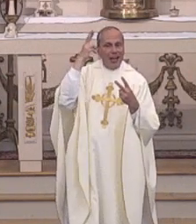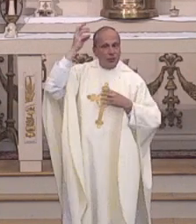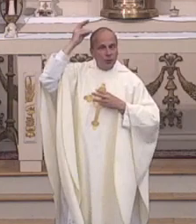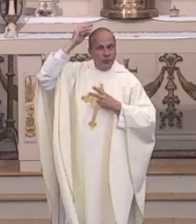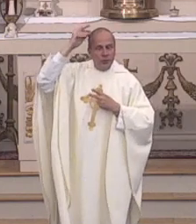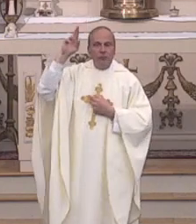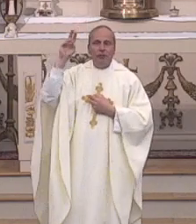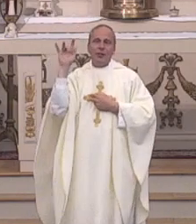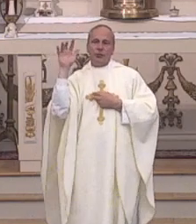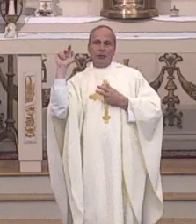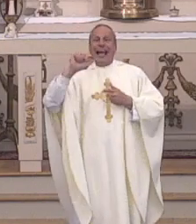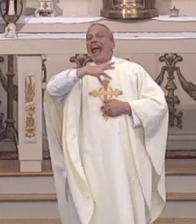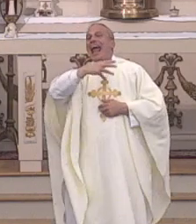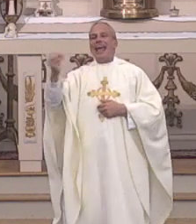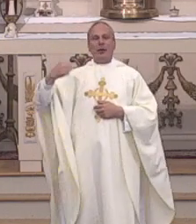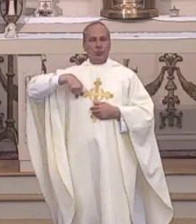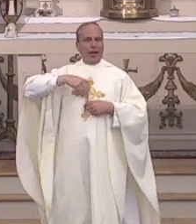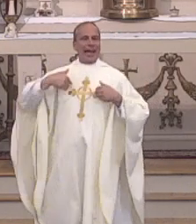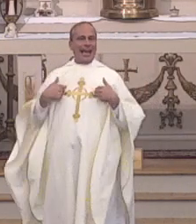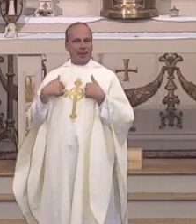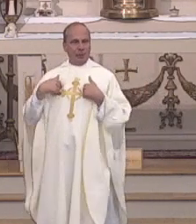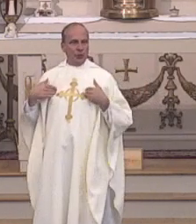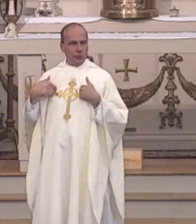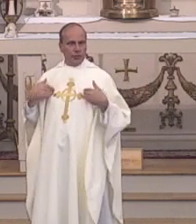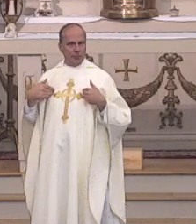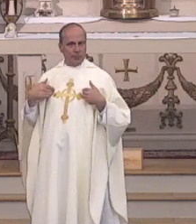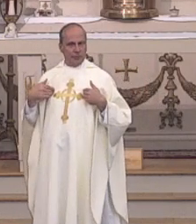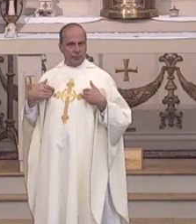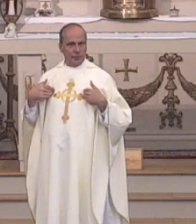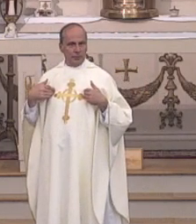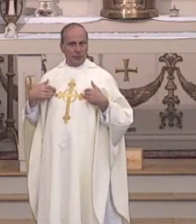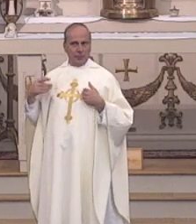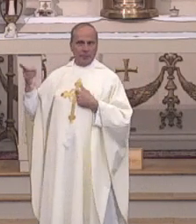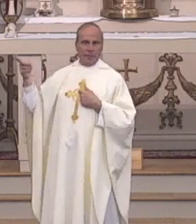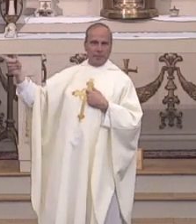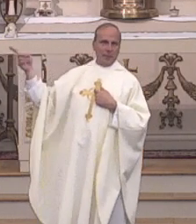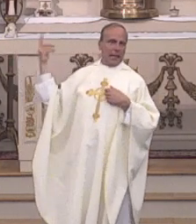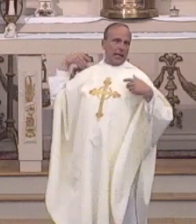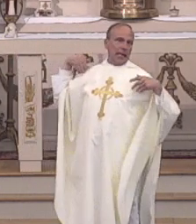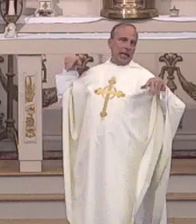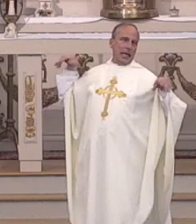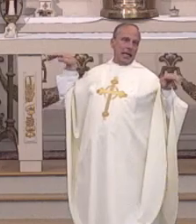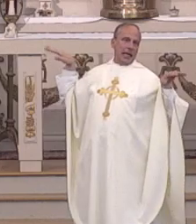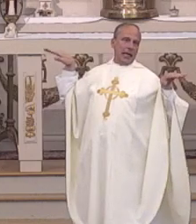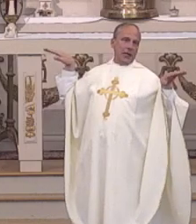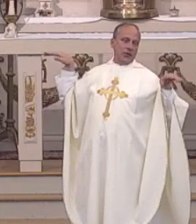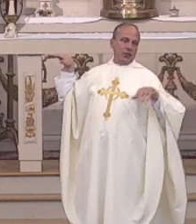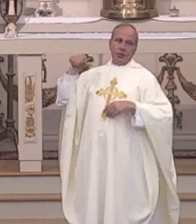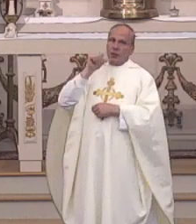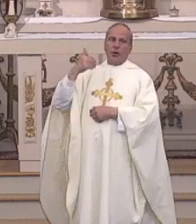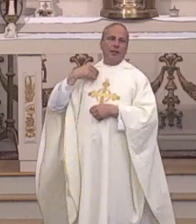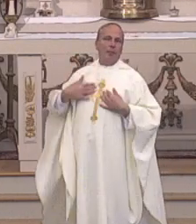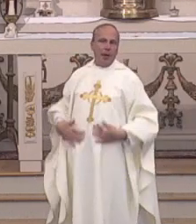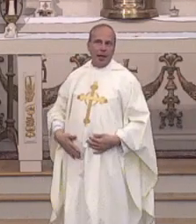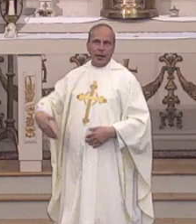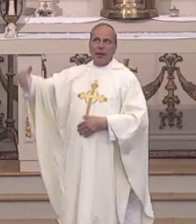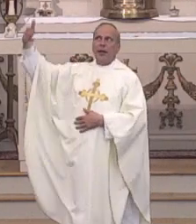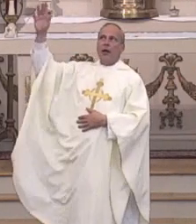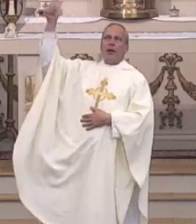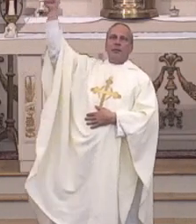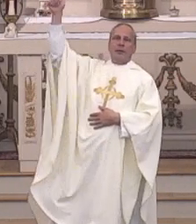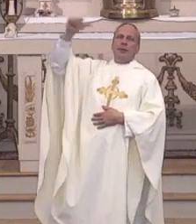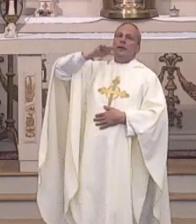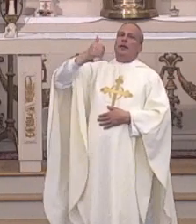we have both reason, rationality, and we are animals. So we have that combination, and that combination